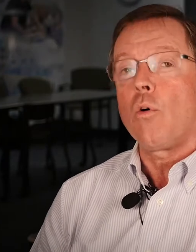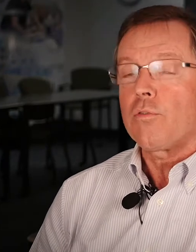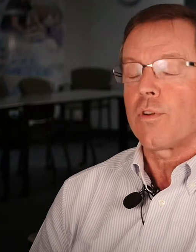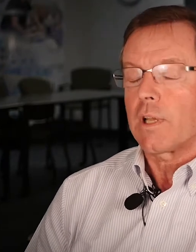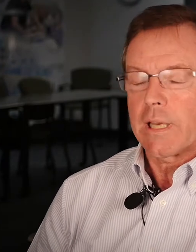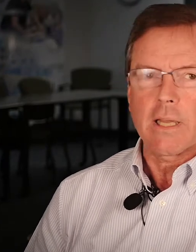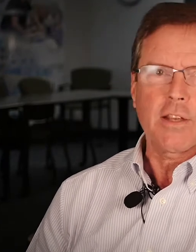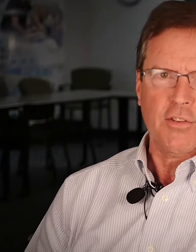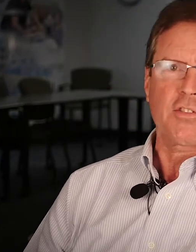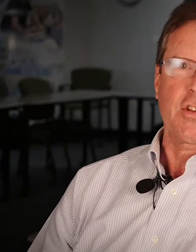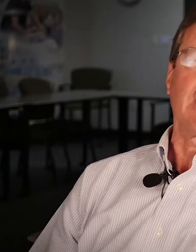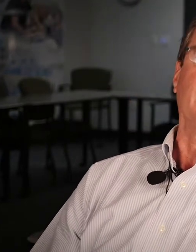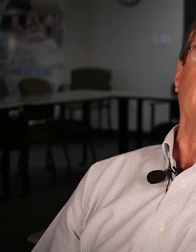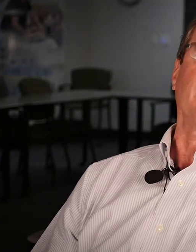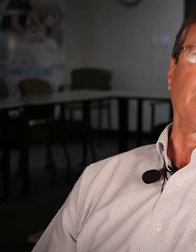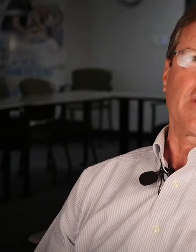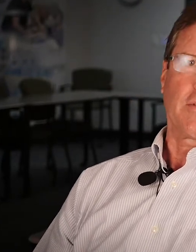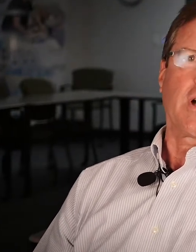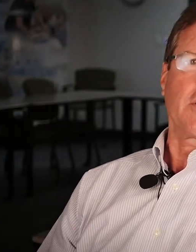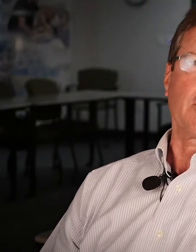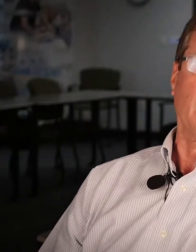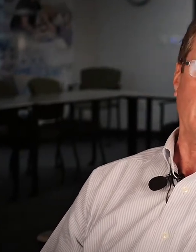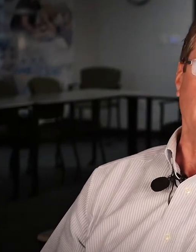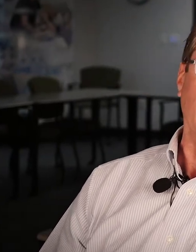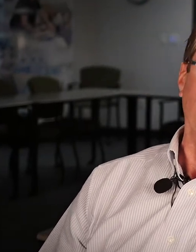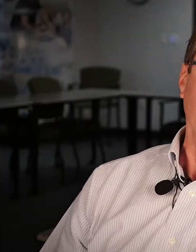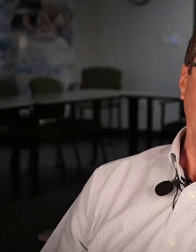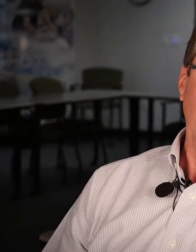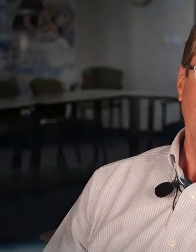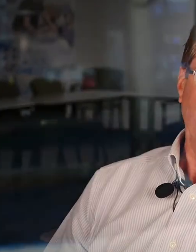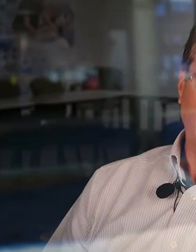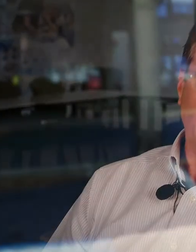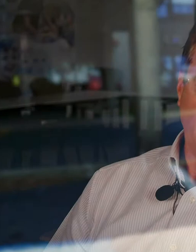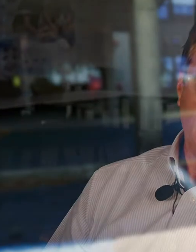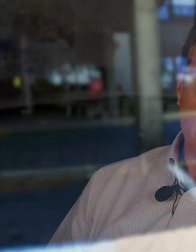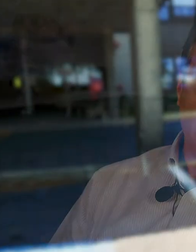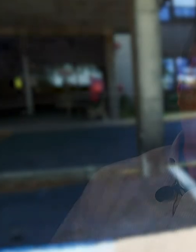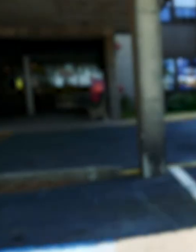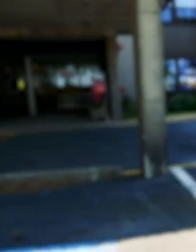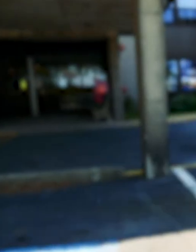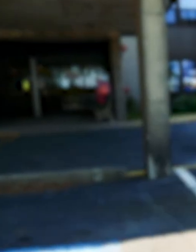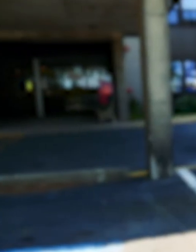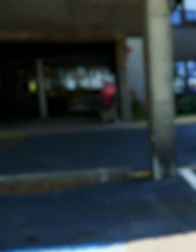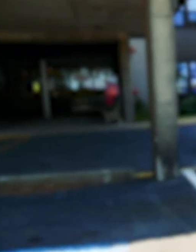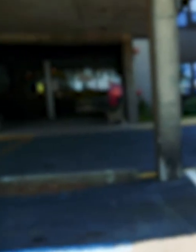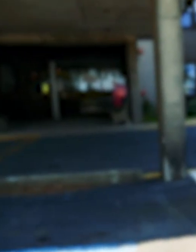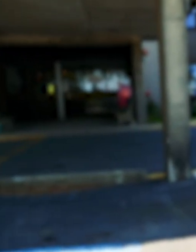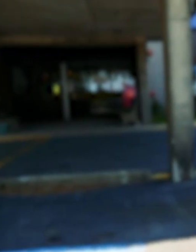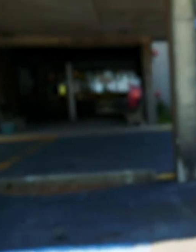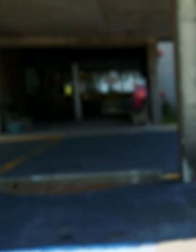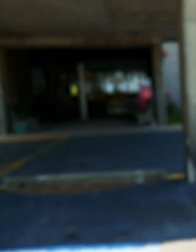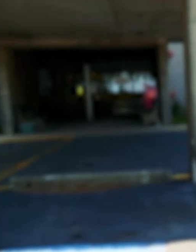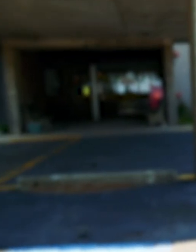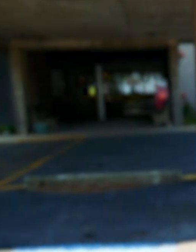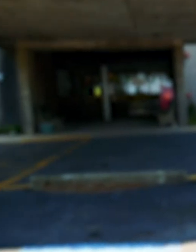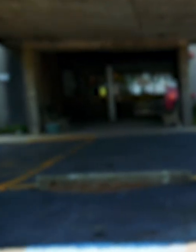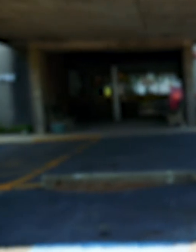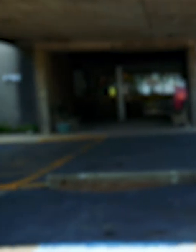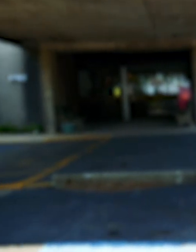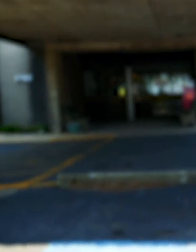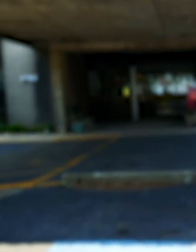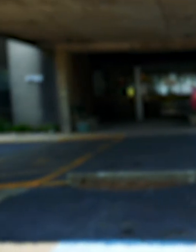how awful it is to live with advanced chronic obstructive pulmonary disease, we developed a program that